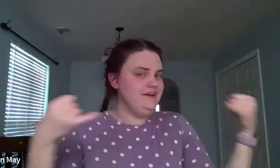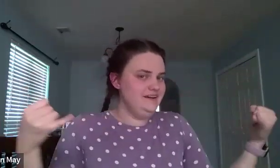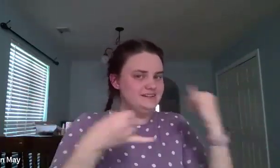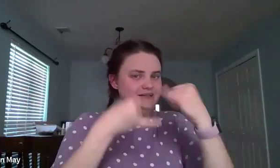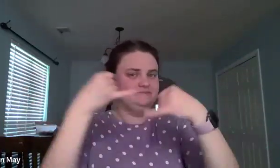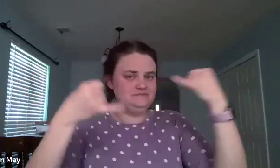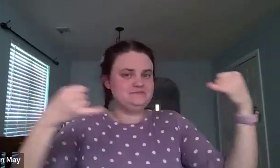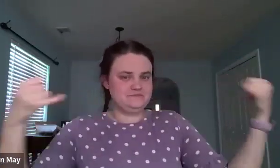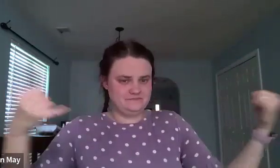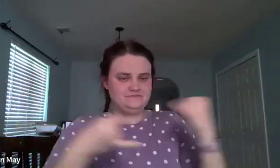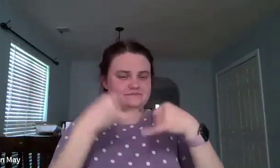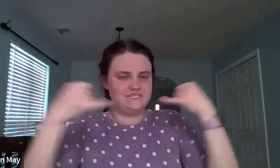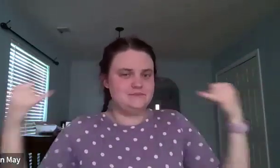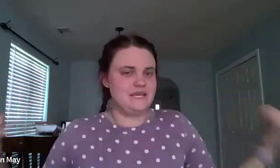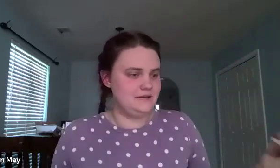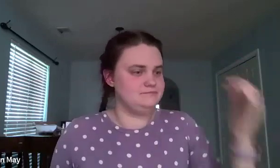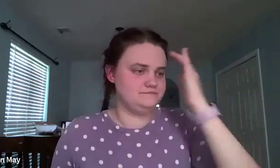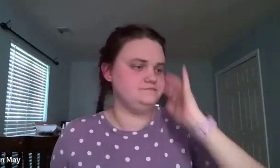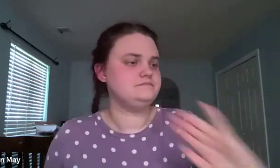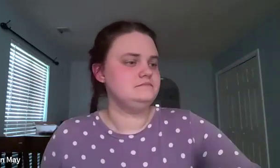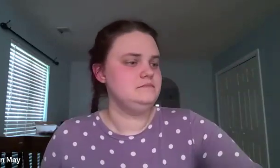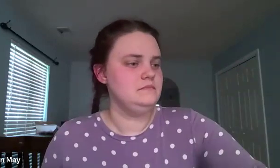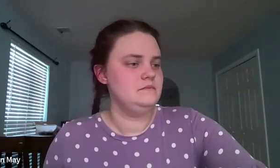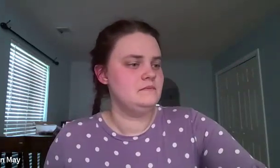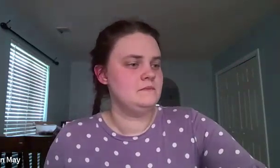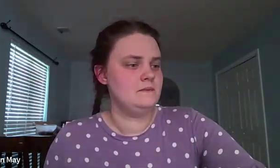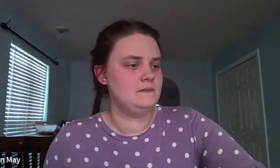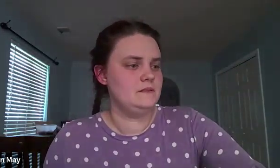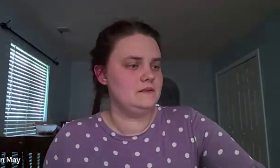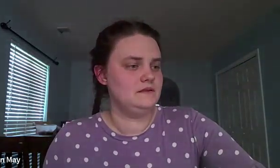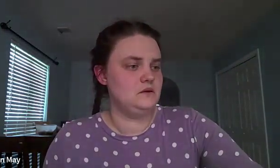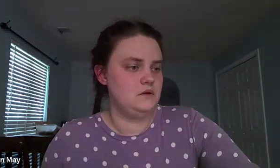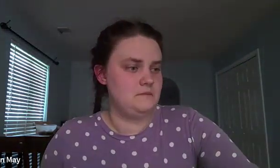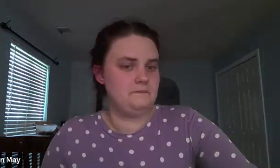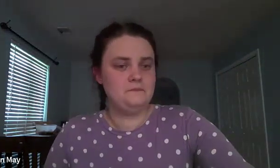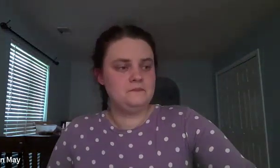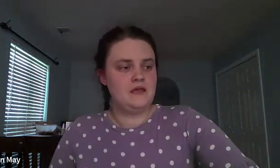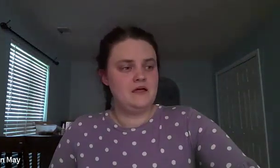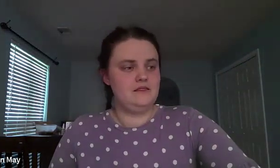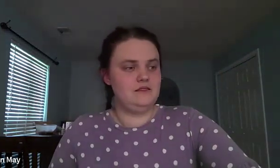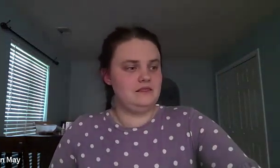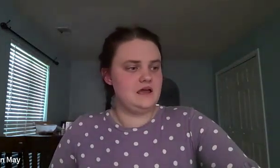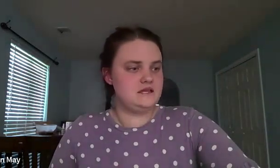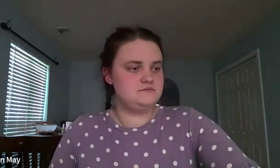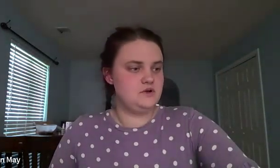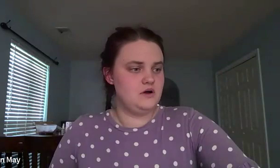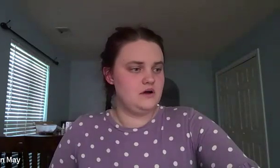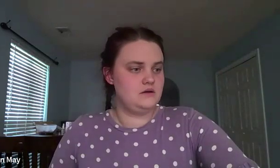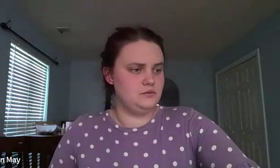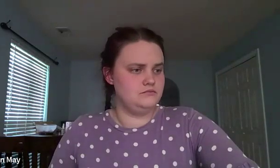Spaghetti. Okay. Let's pause. No, we